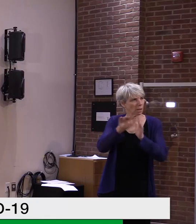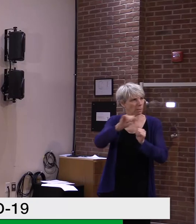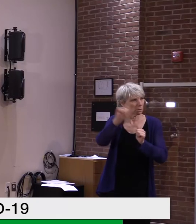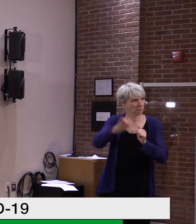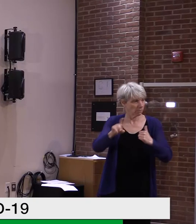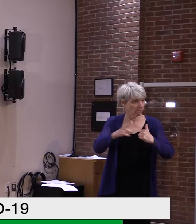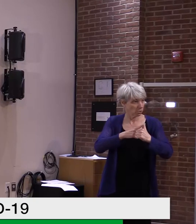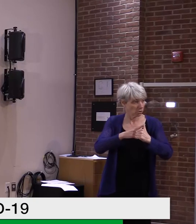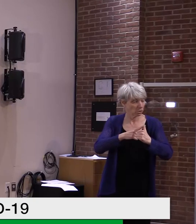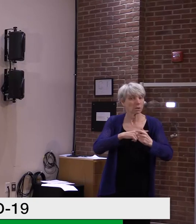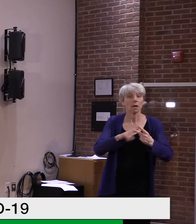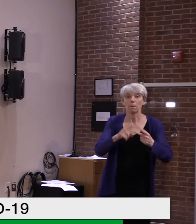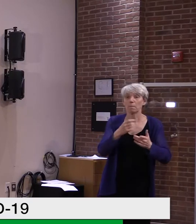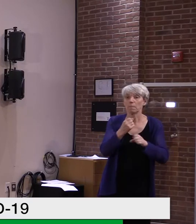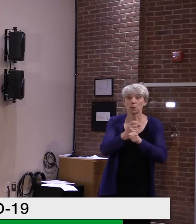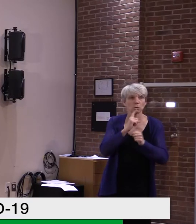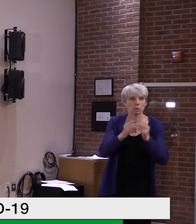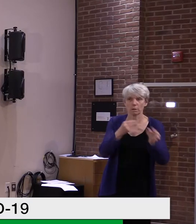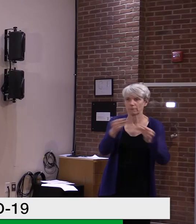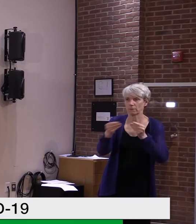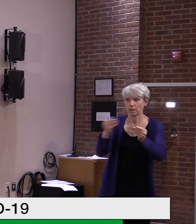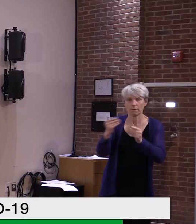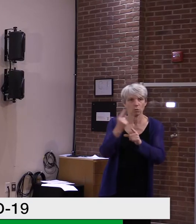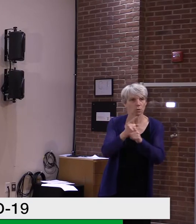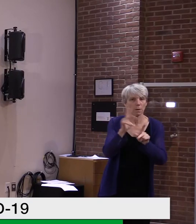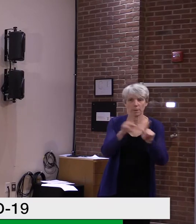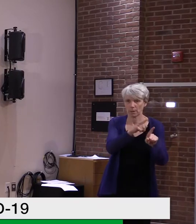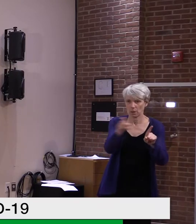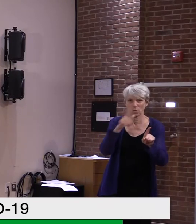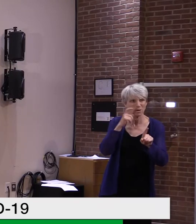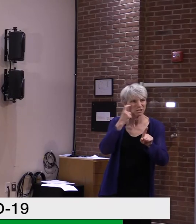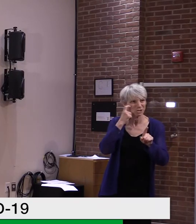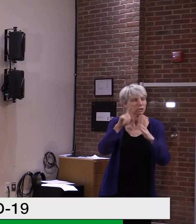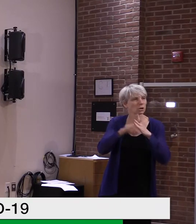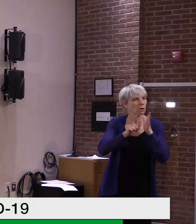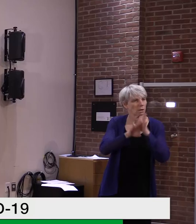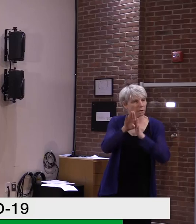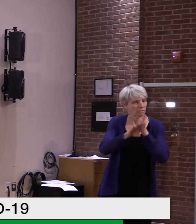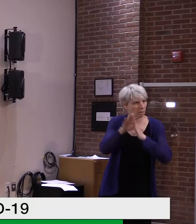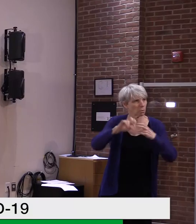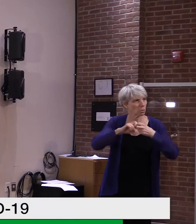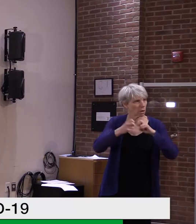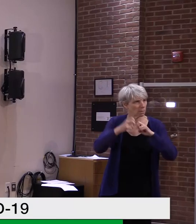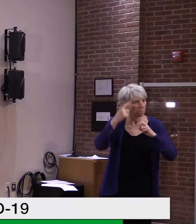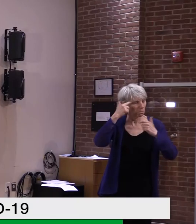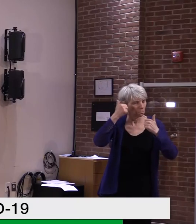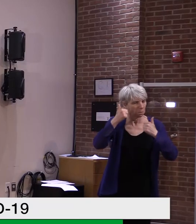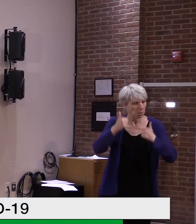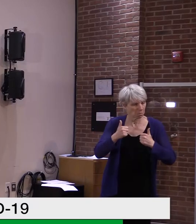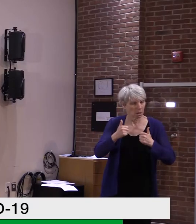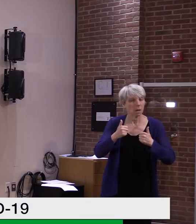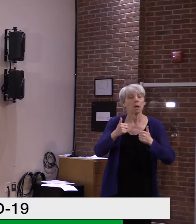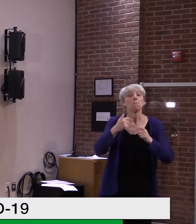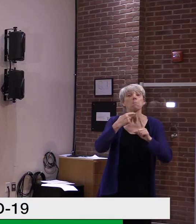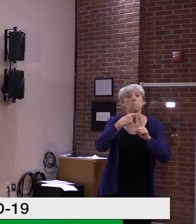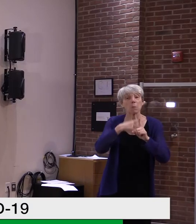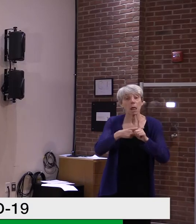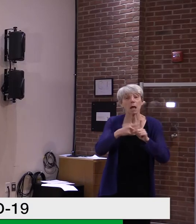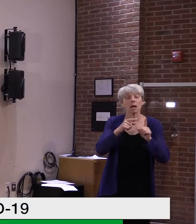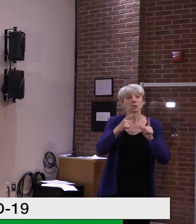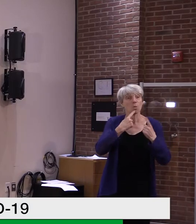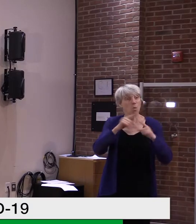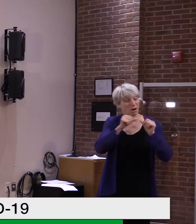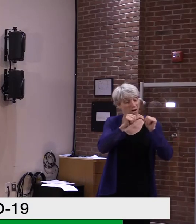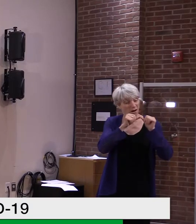appropriate people get on it as early as possible and that it would have these long-term impacts. So I don't